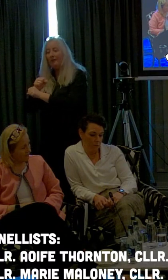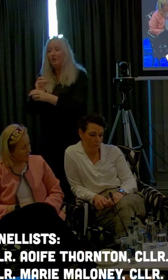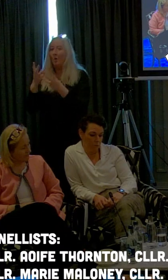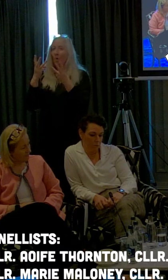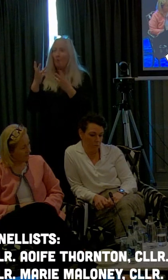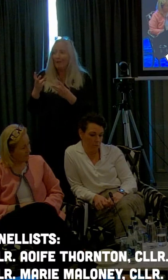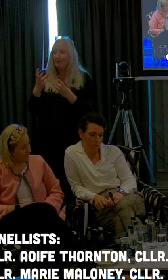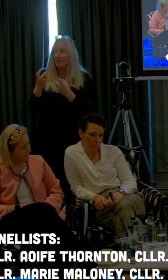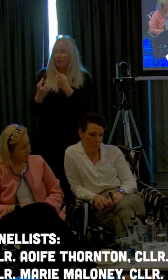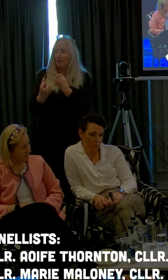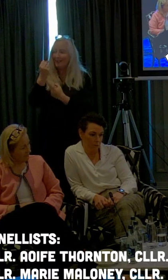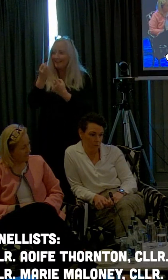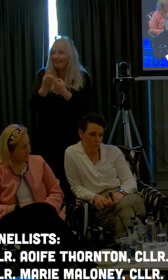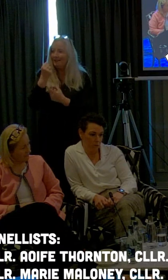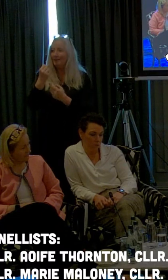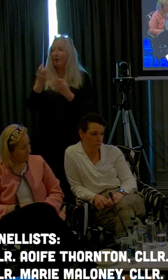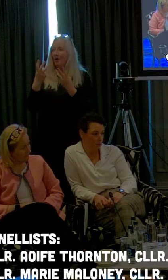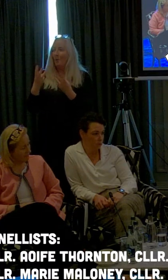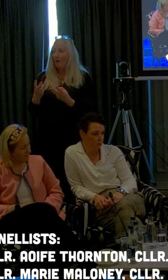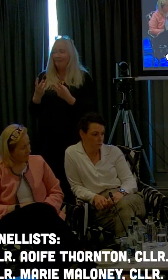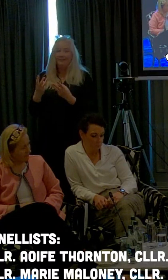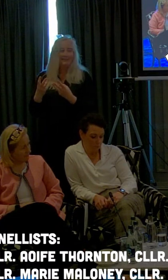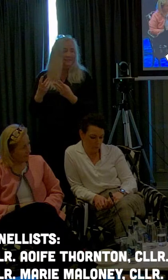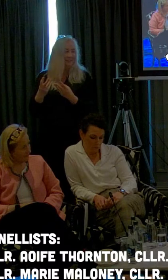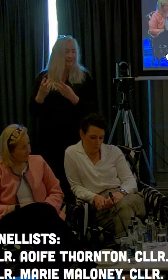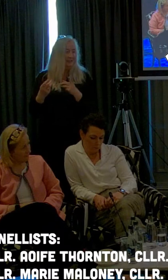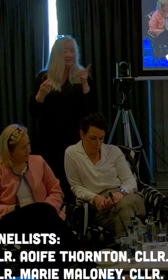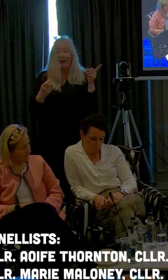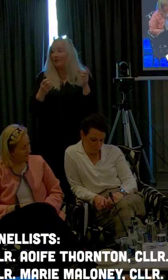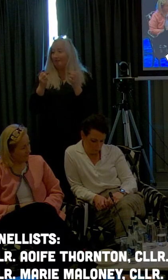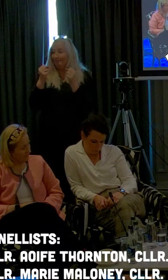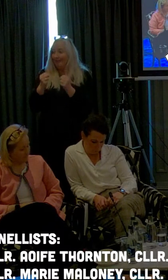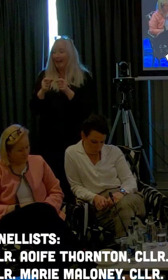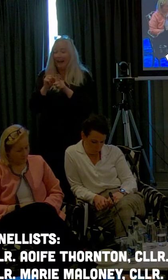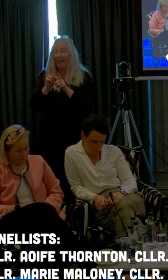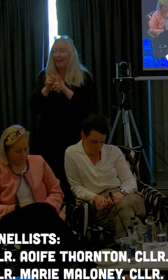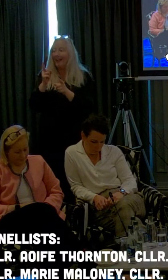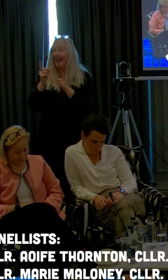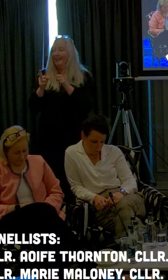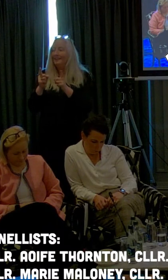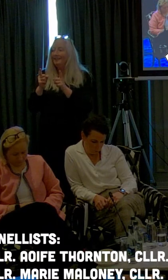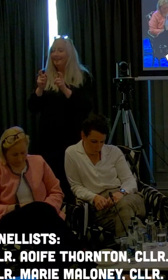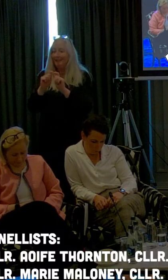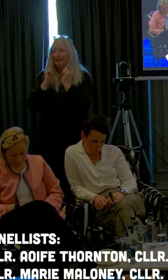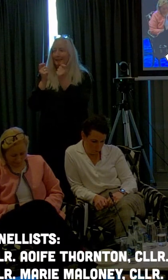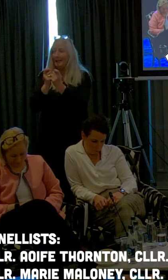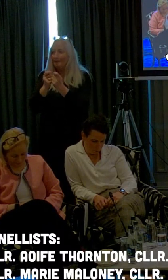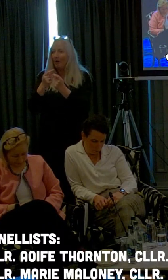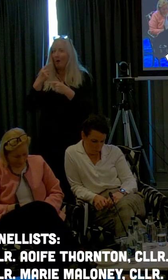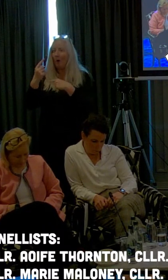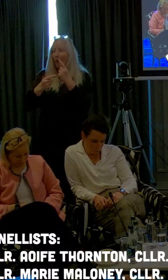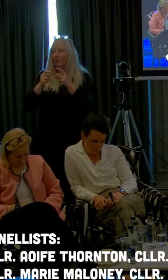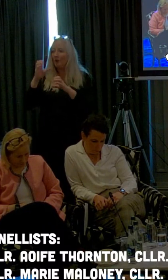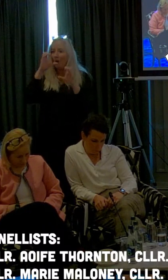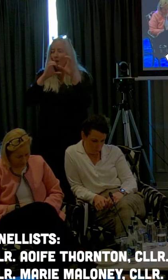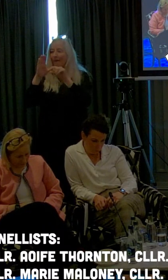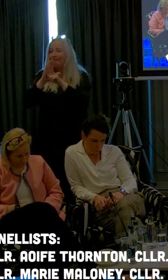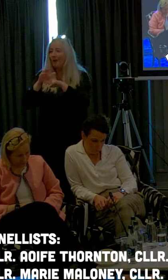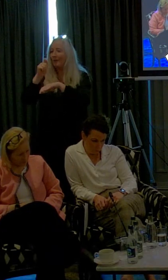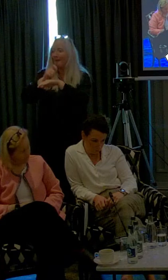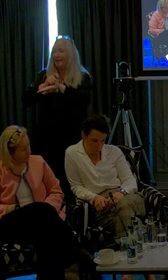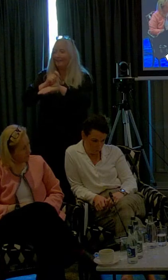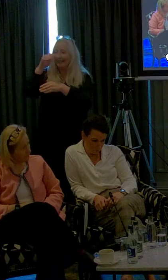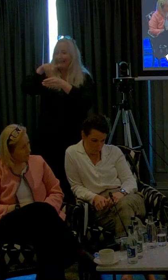succeed and wanting to achieve obviously are very, you know, key motivators in terms of actually, you know, looking for success in